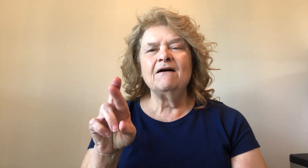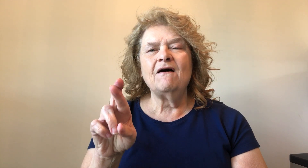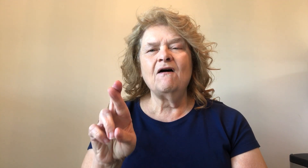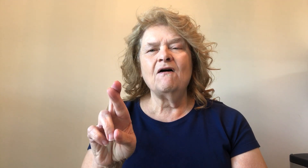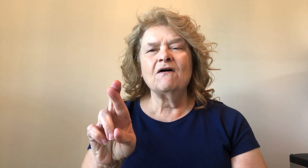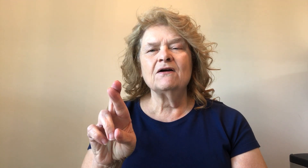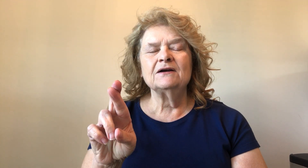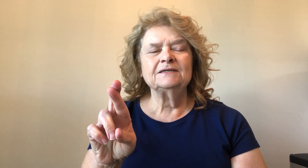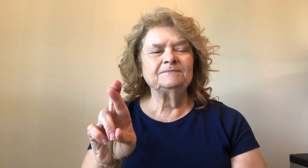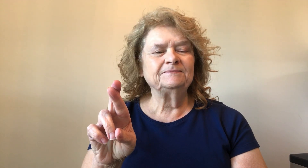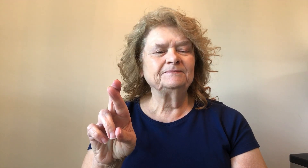L-A-W-Y-E-R.